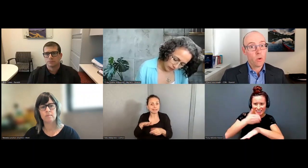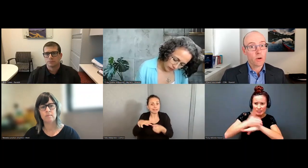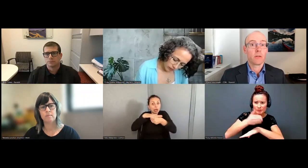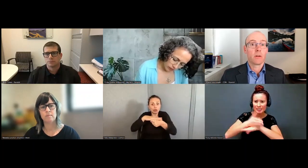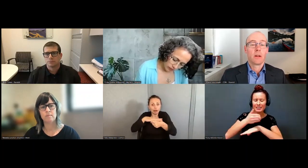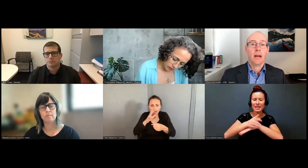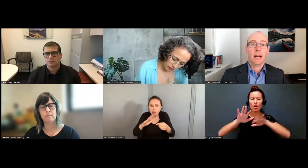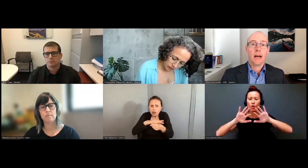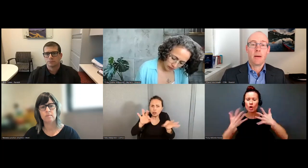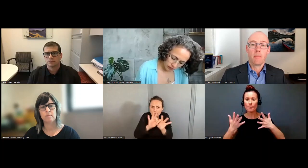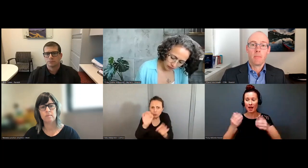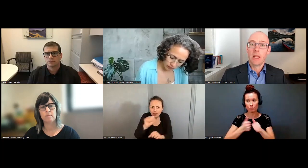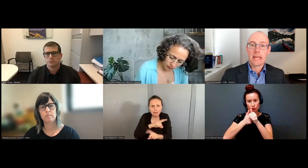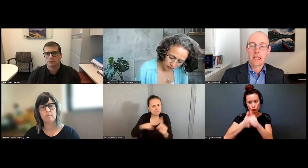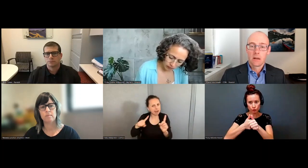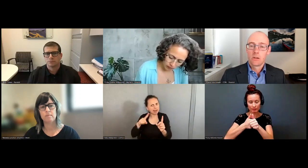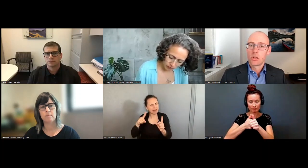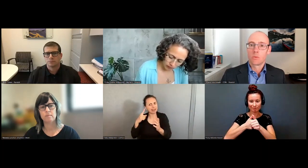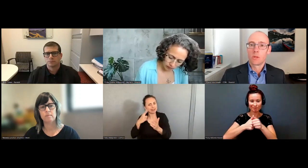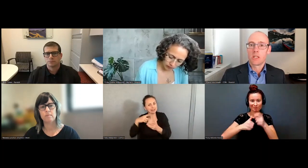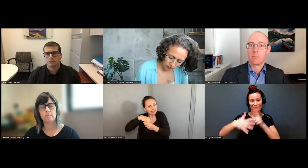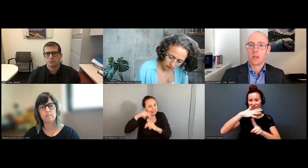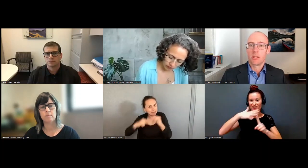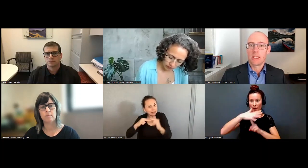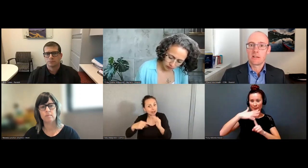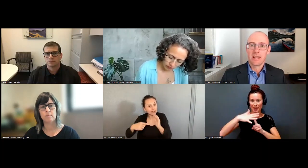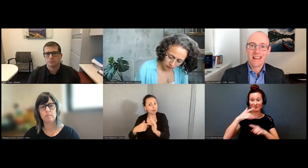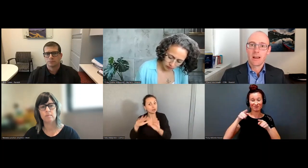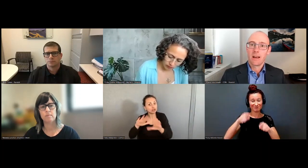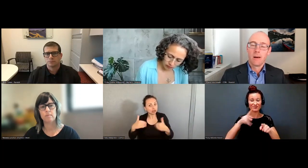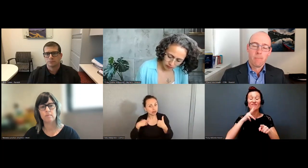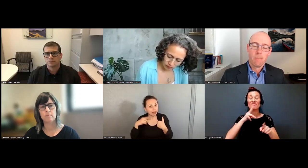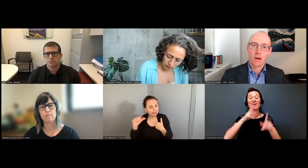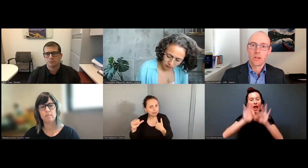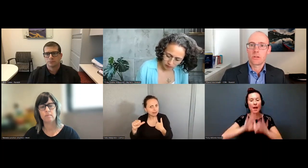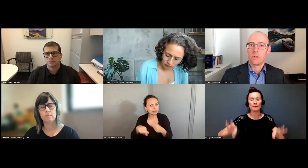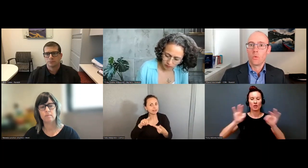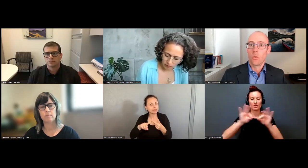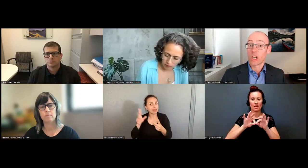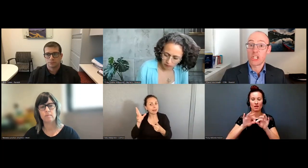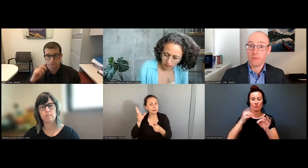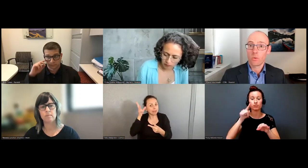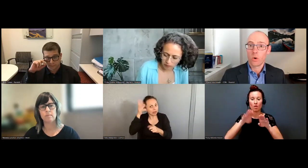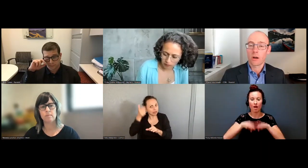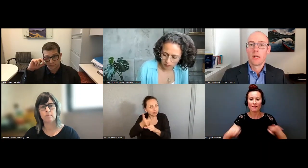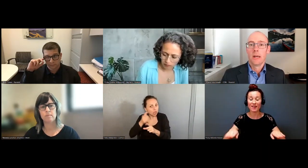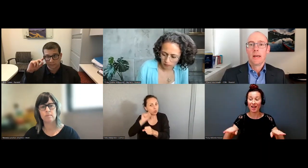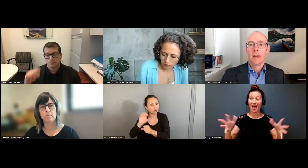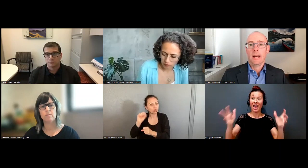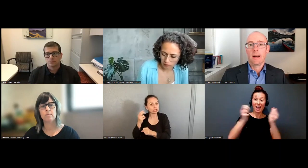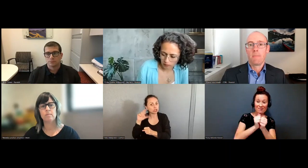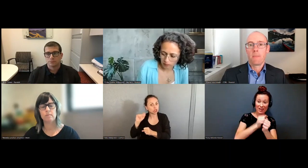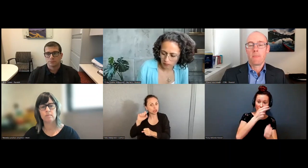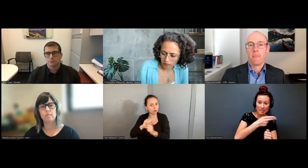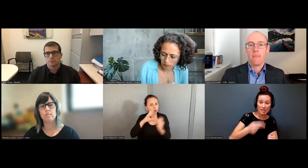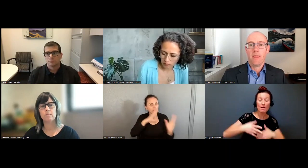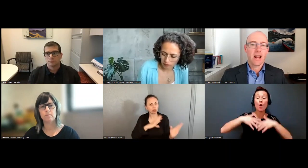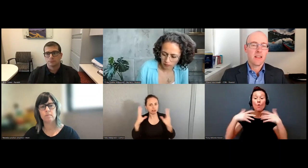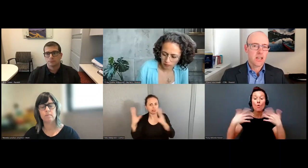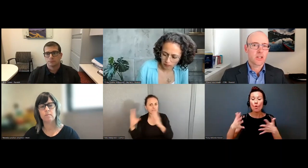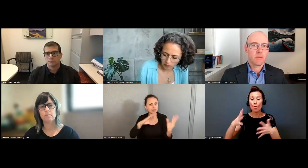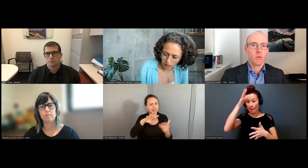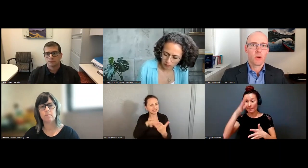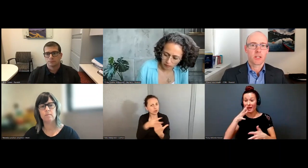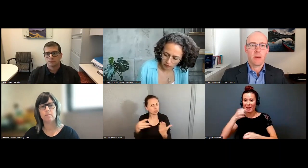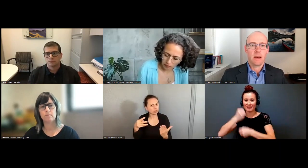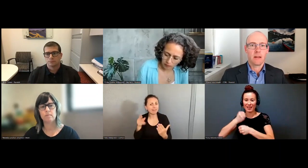quite important, like children with disabilities, like parents who work shift work. That I